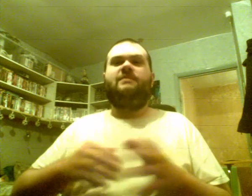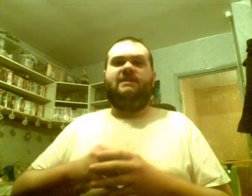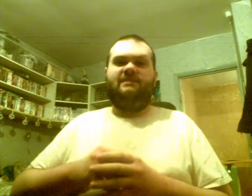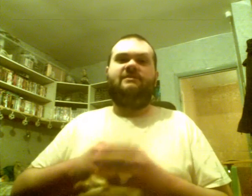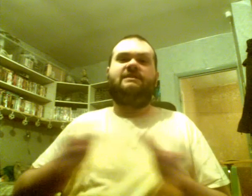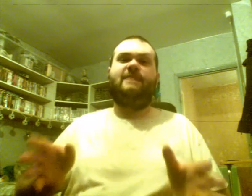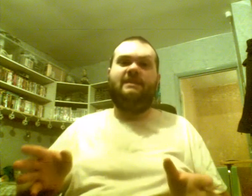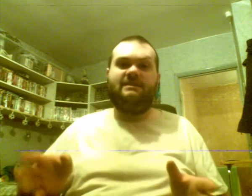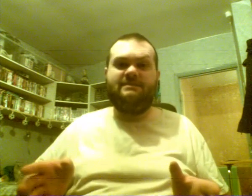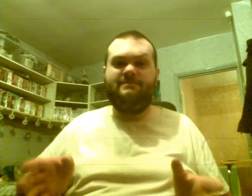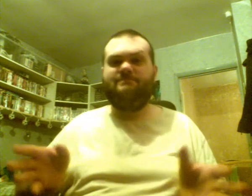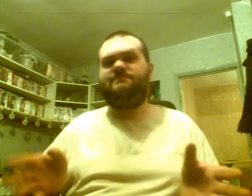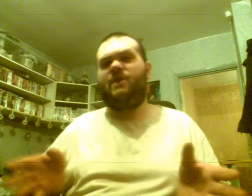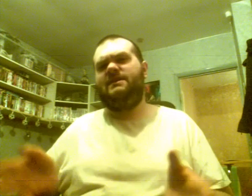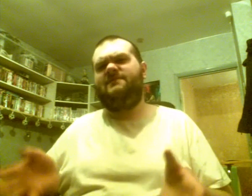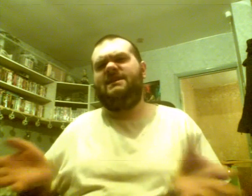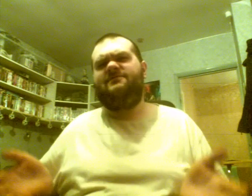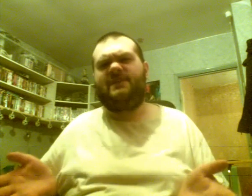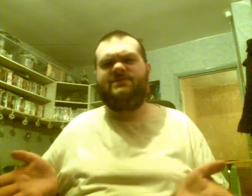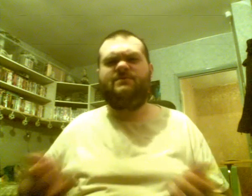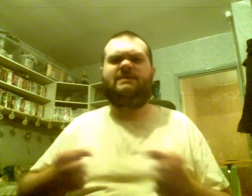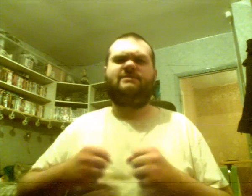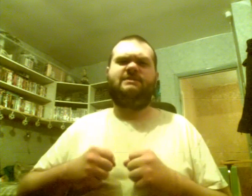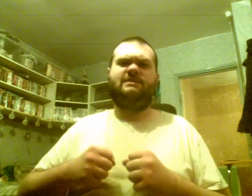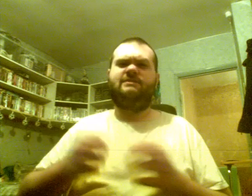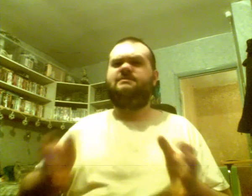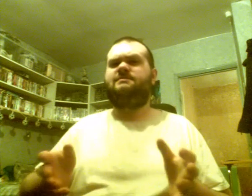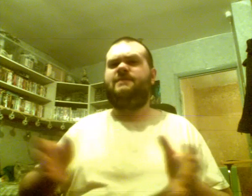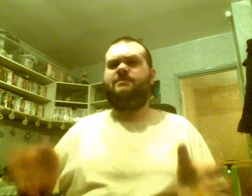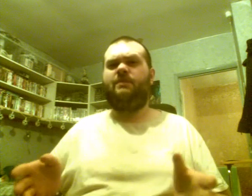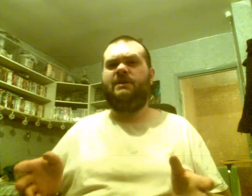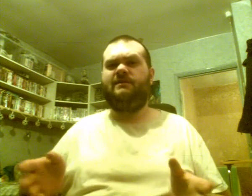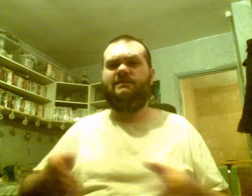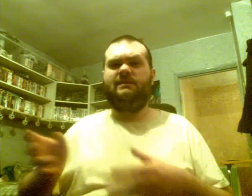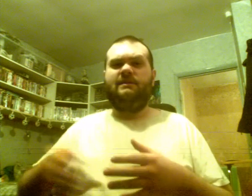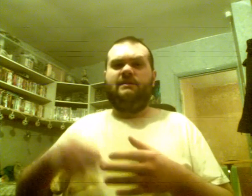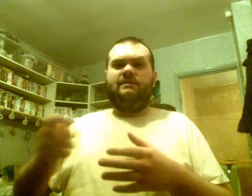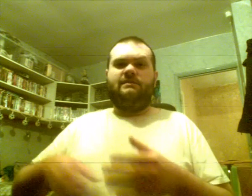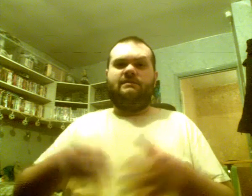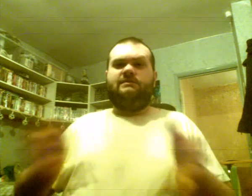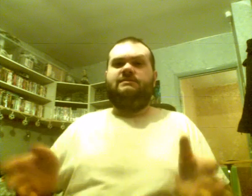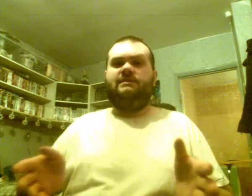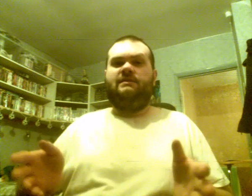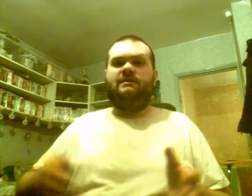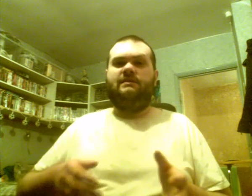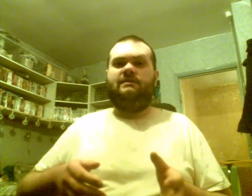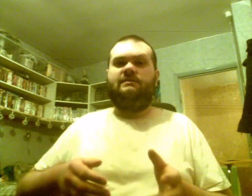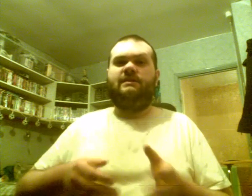Many. It's only really in fast food restaurants you see those. It's very popular, and because they like